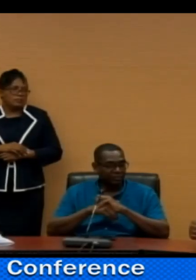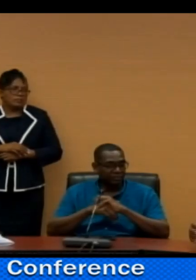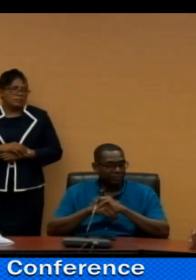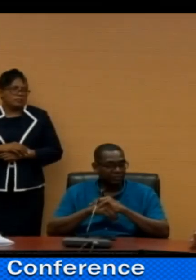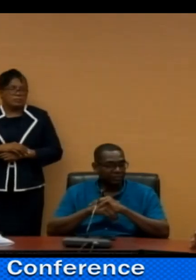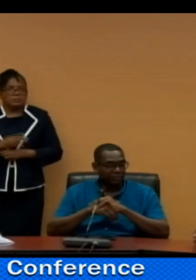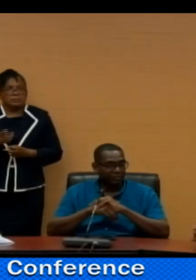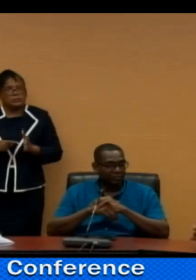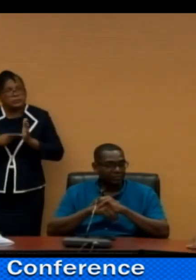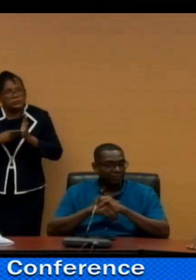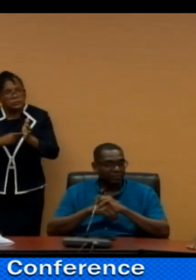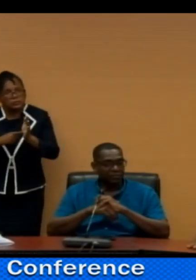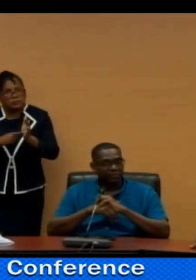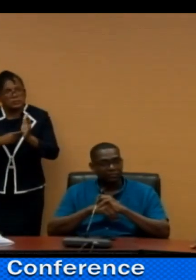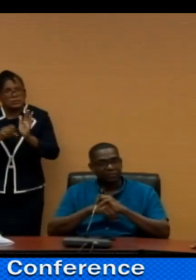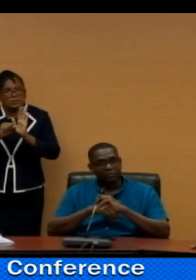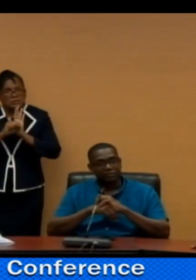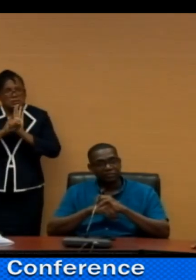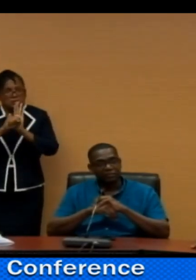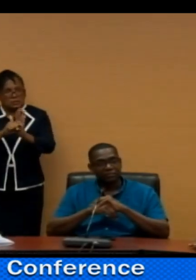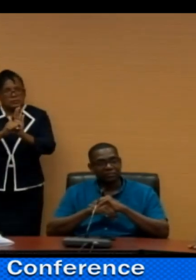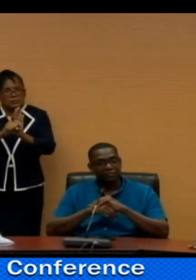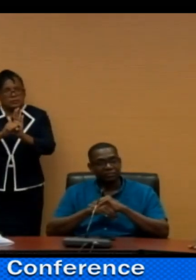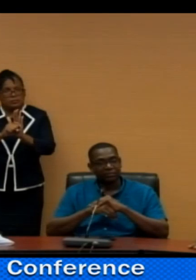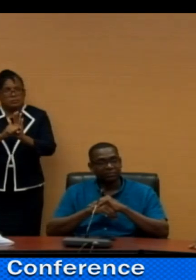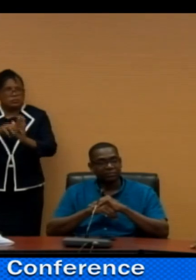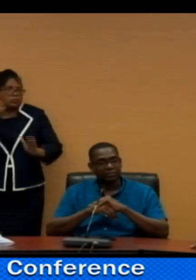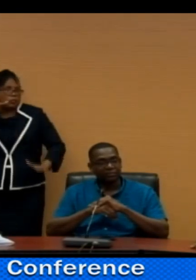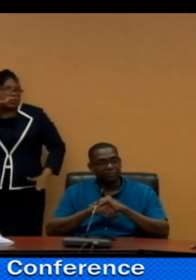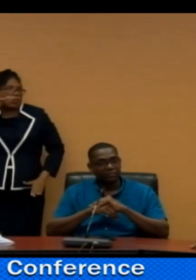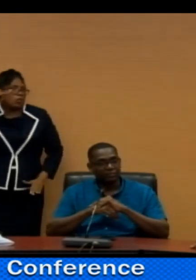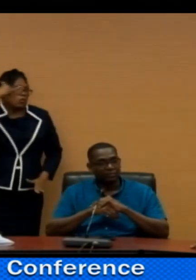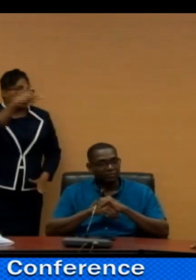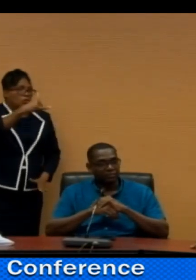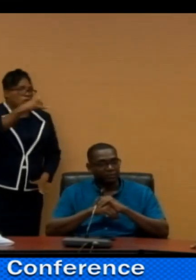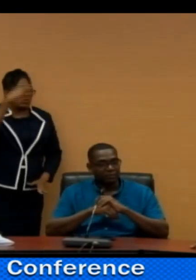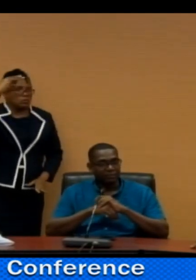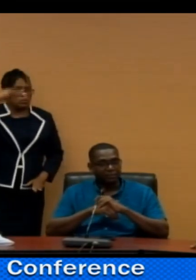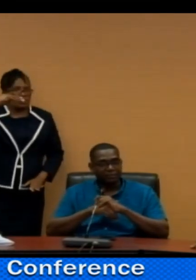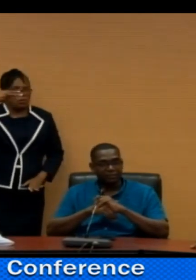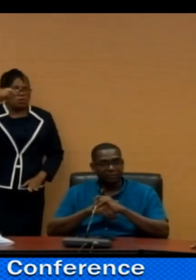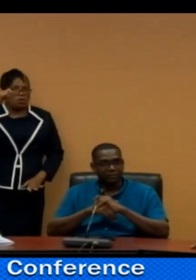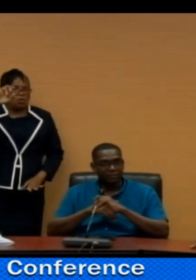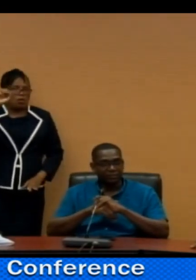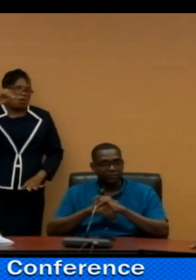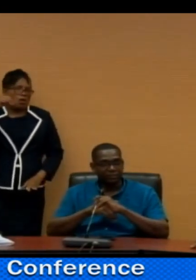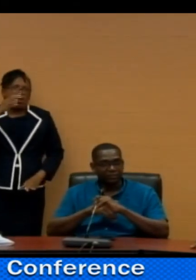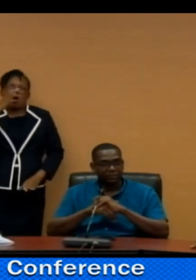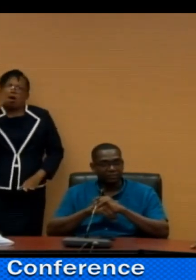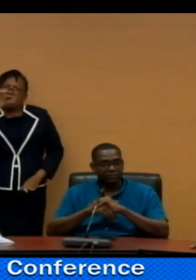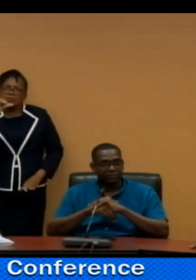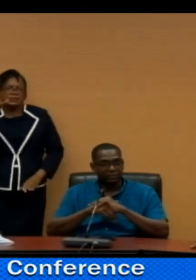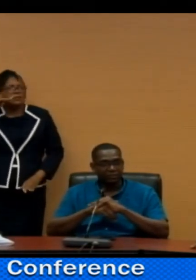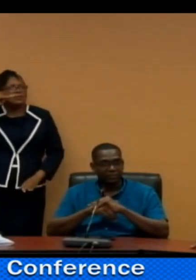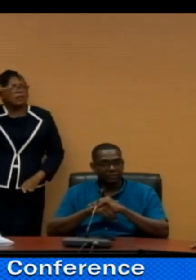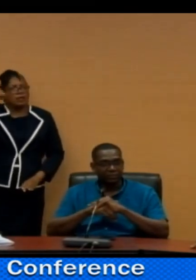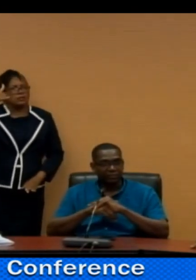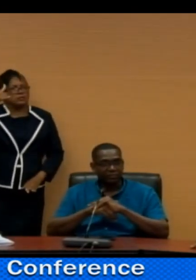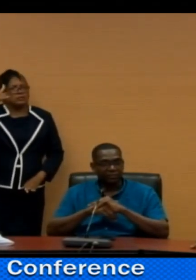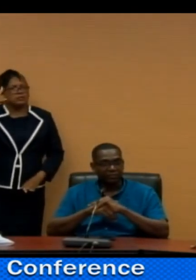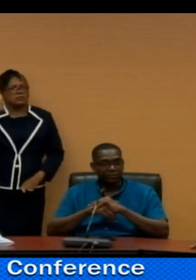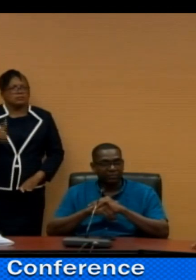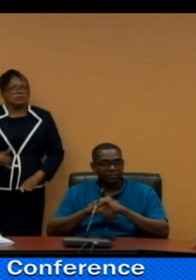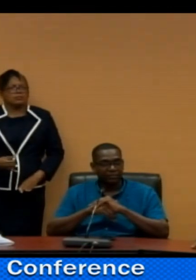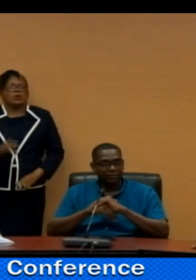be exhibiting symptoms, to call our hotline, and we will have our folks interview